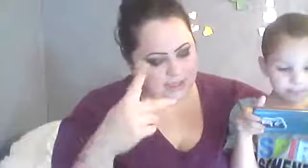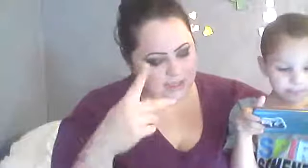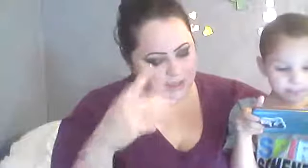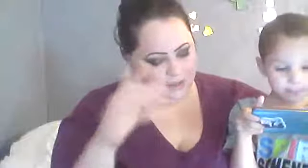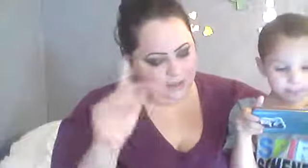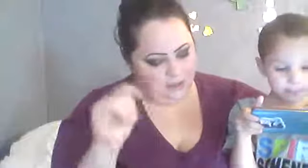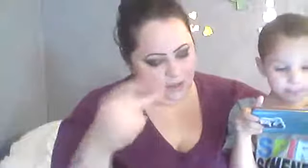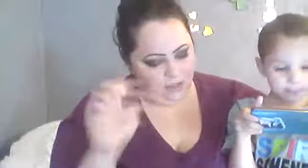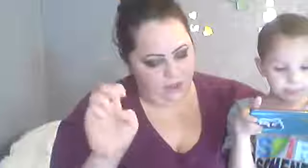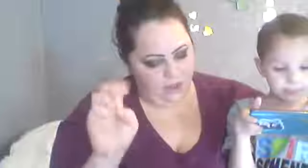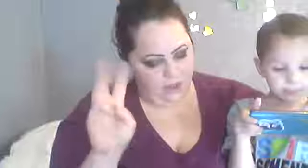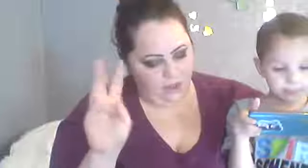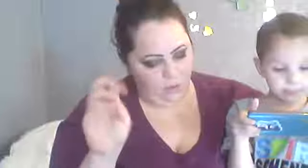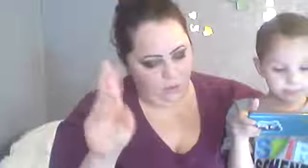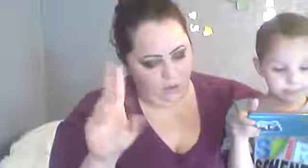Seek the World.